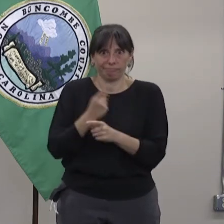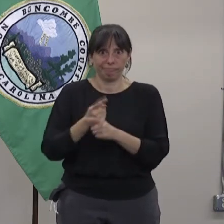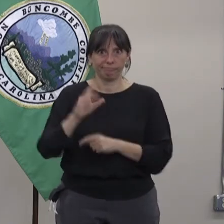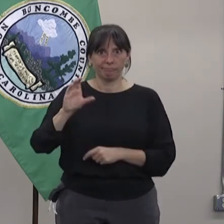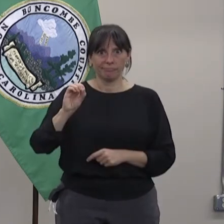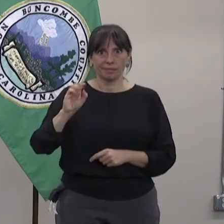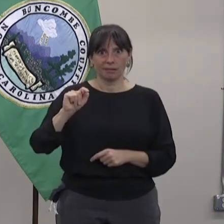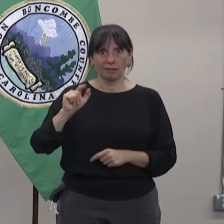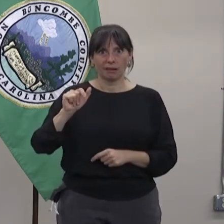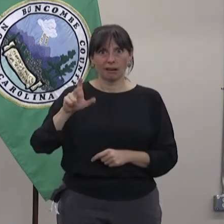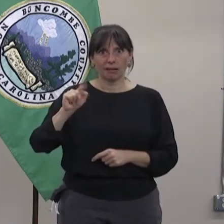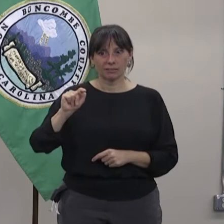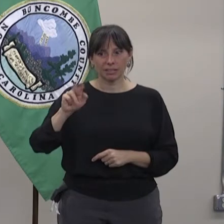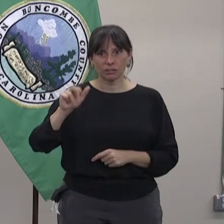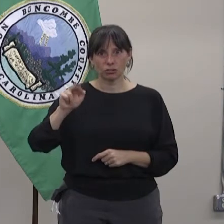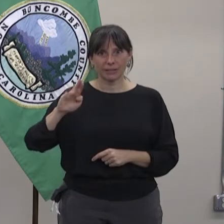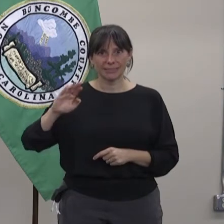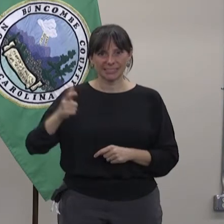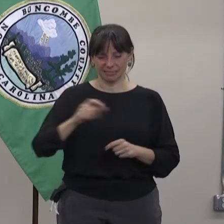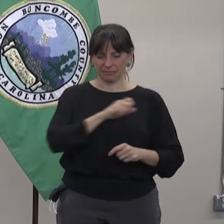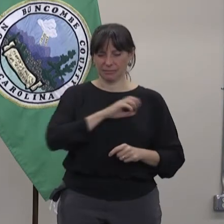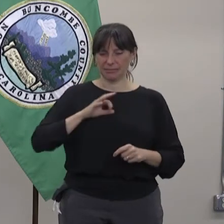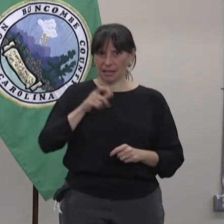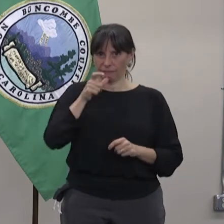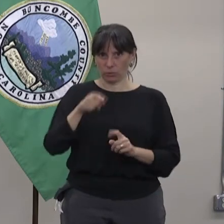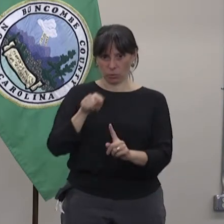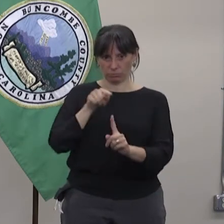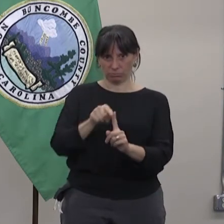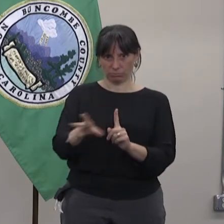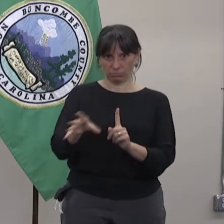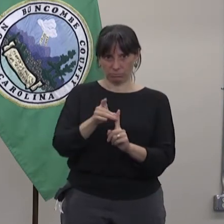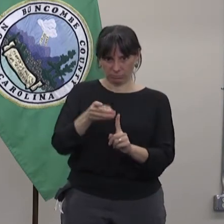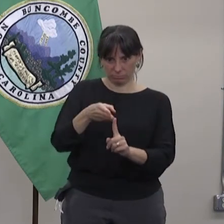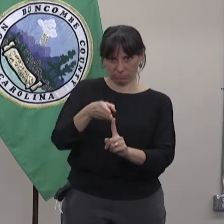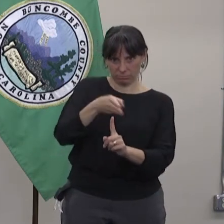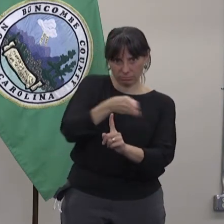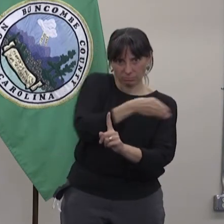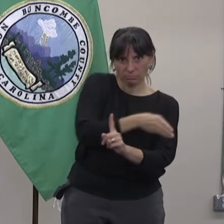they have had an unknown community exposure of COVID-19.